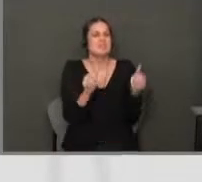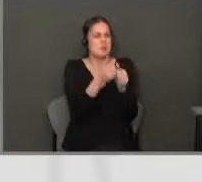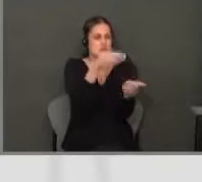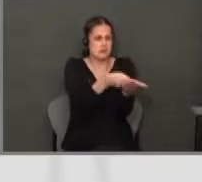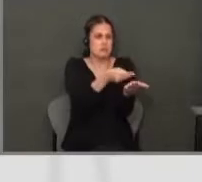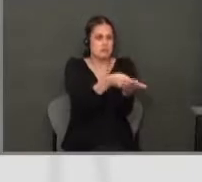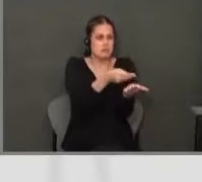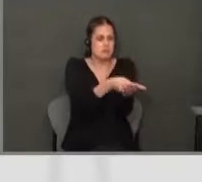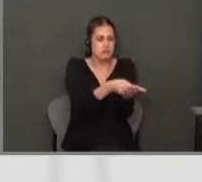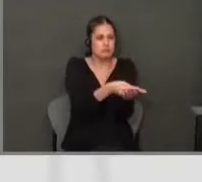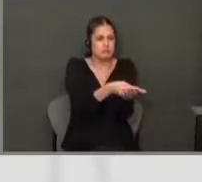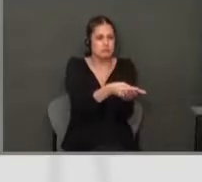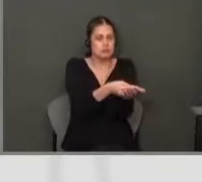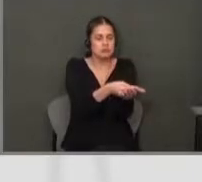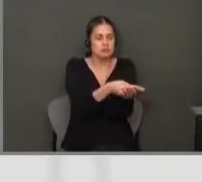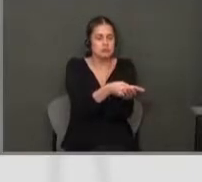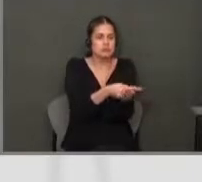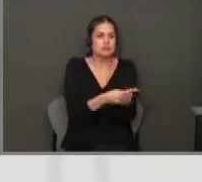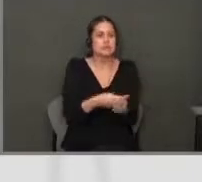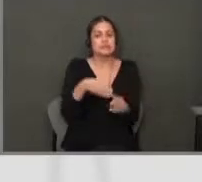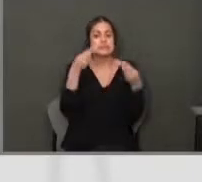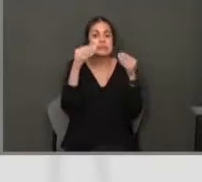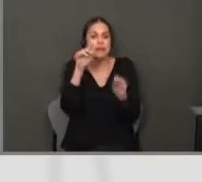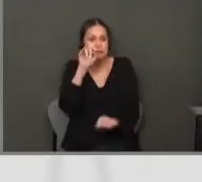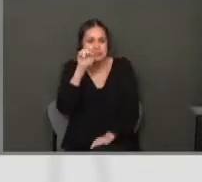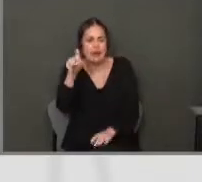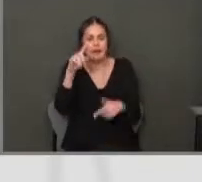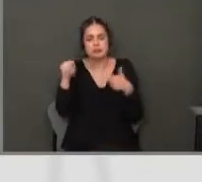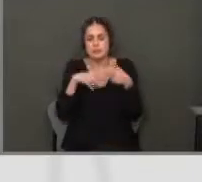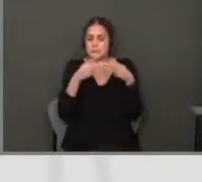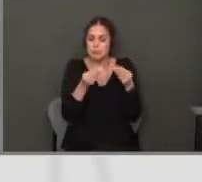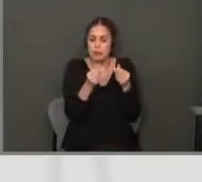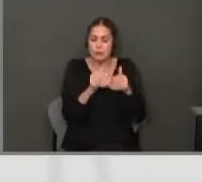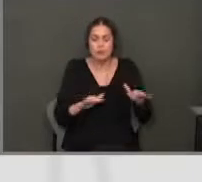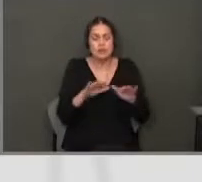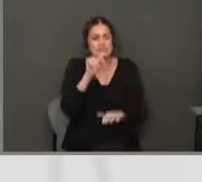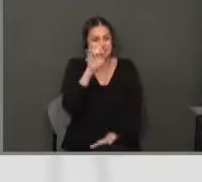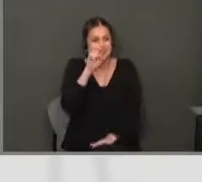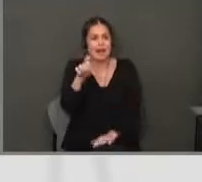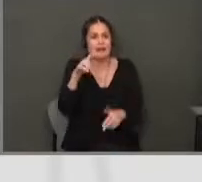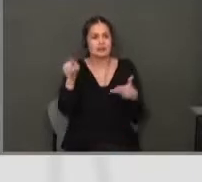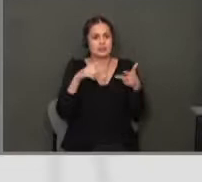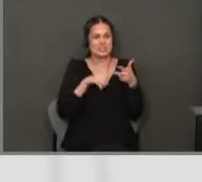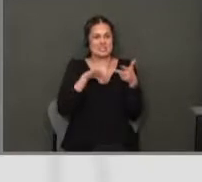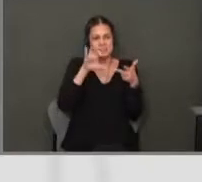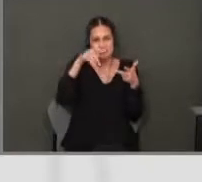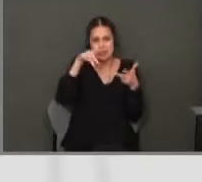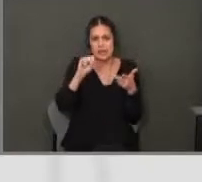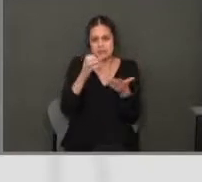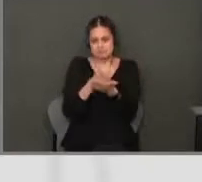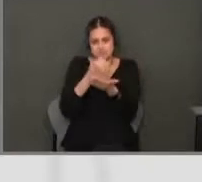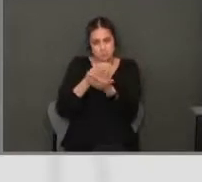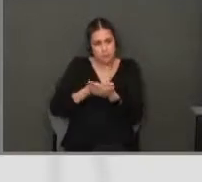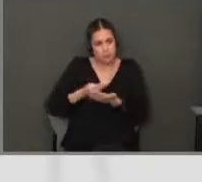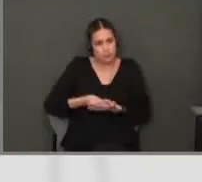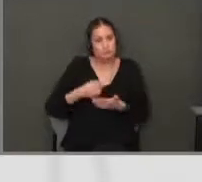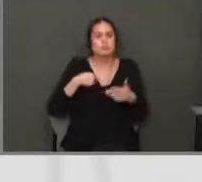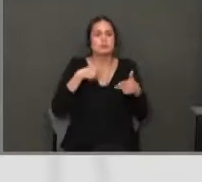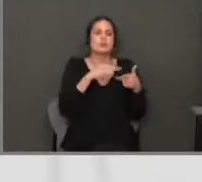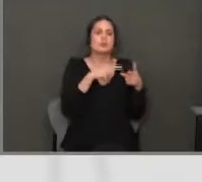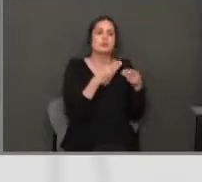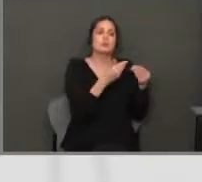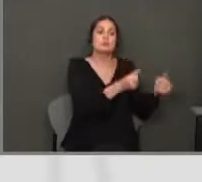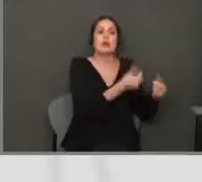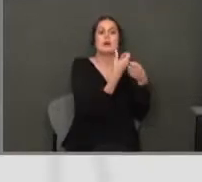money, which is sales tax, property tax, and our revenue from CPS. The majority of our money is spent on